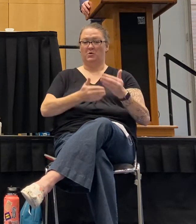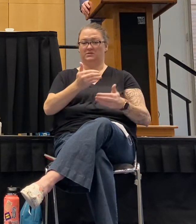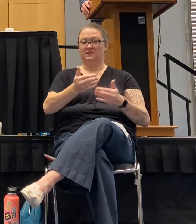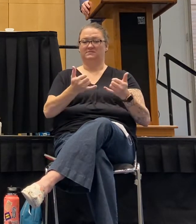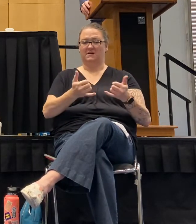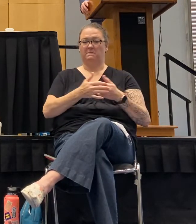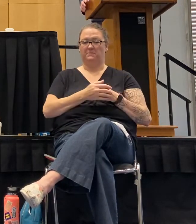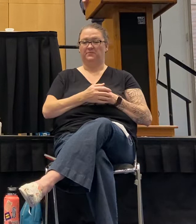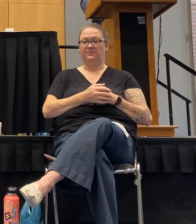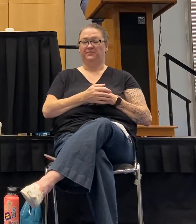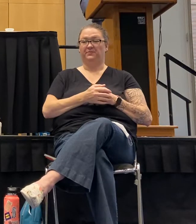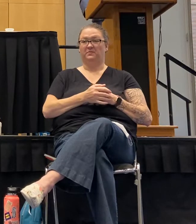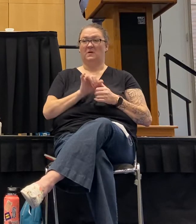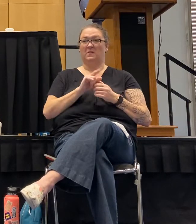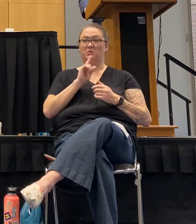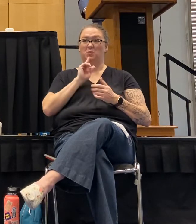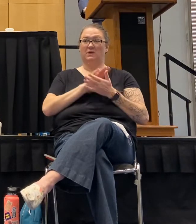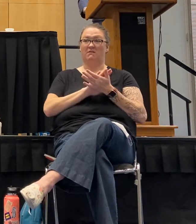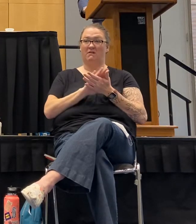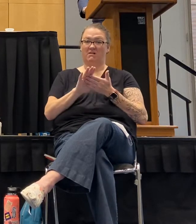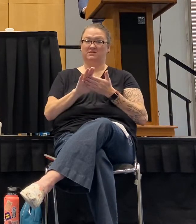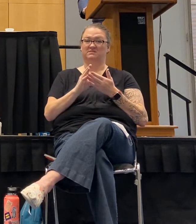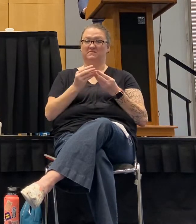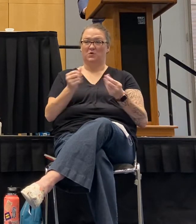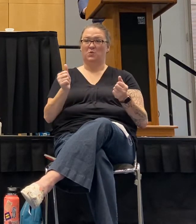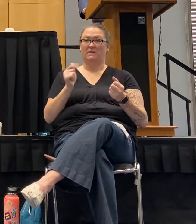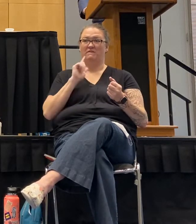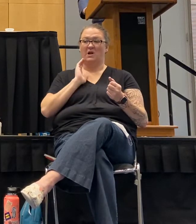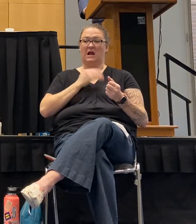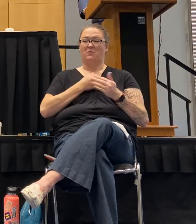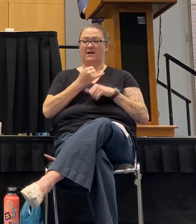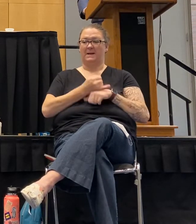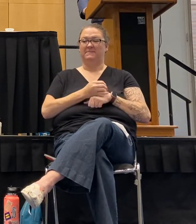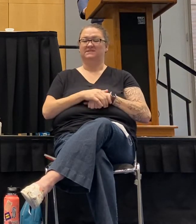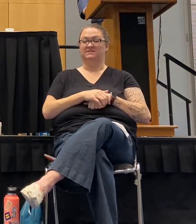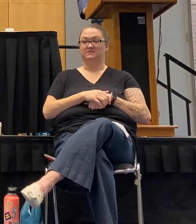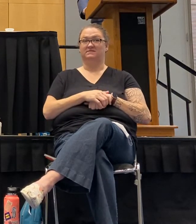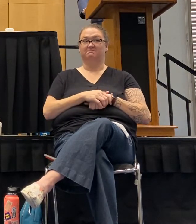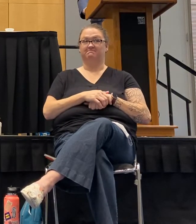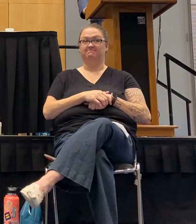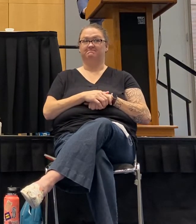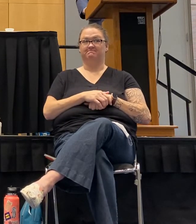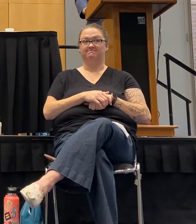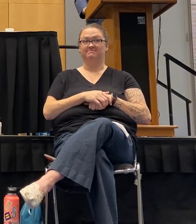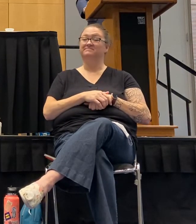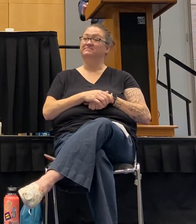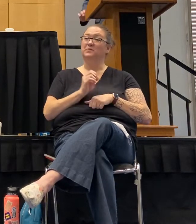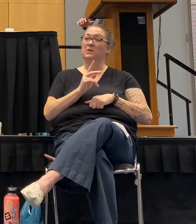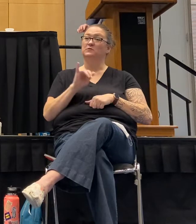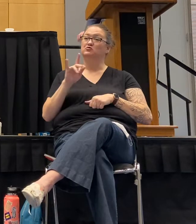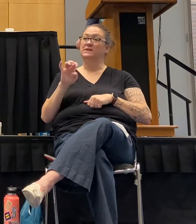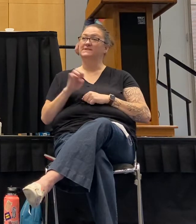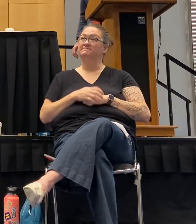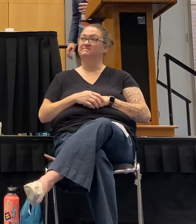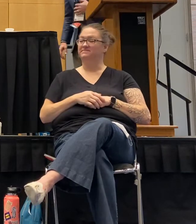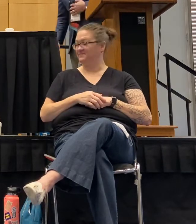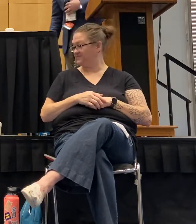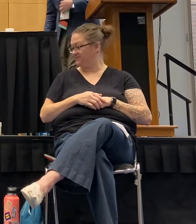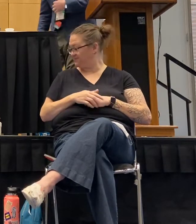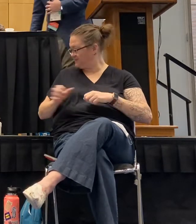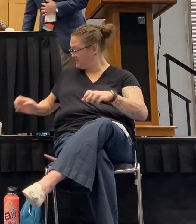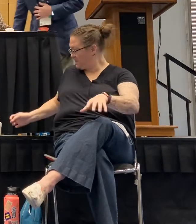now at this point. And that's been really nice and fluid for our campus. Okay, Julie.